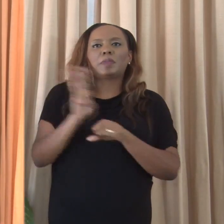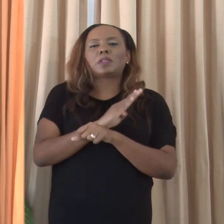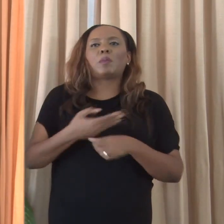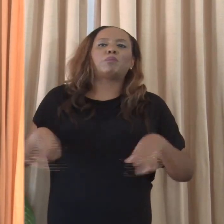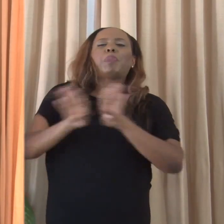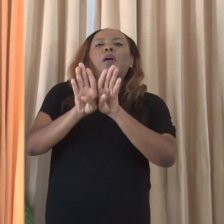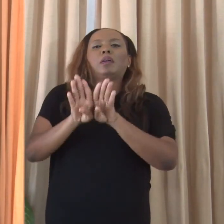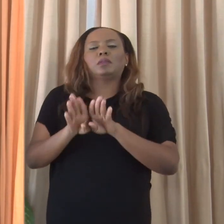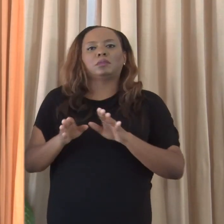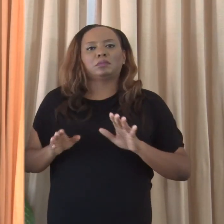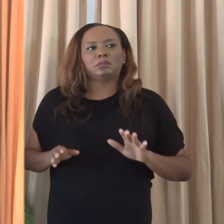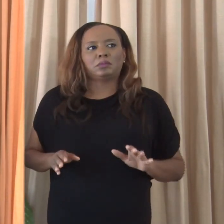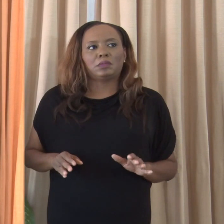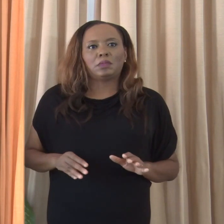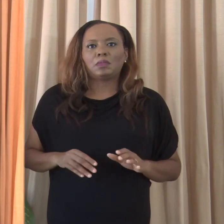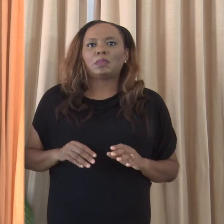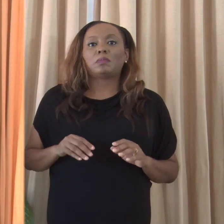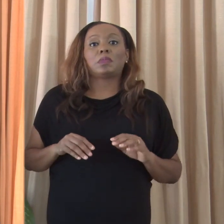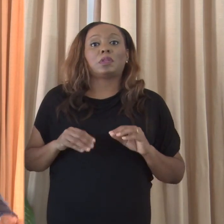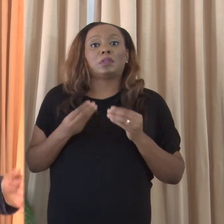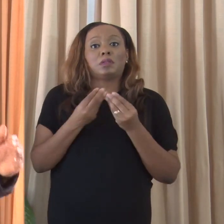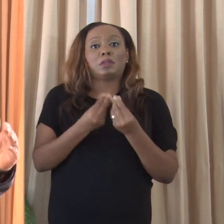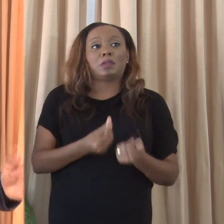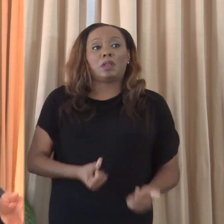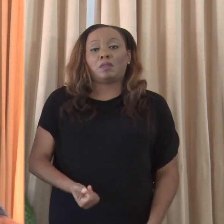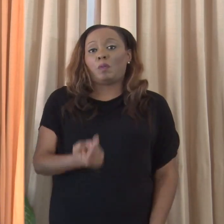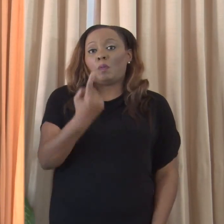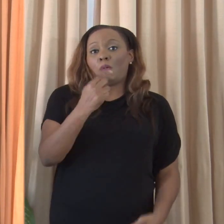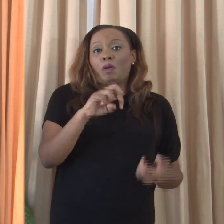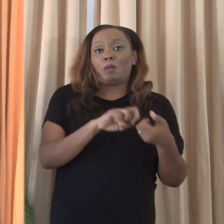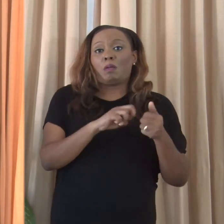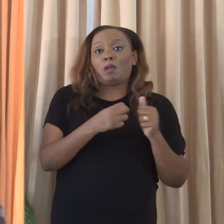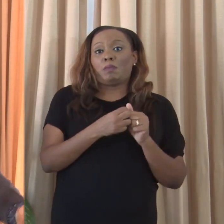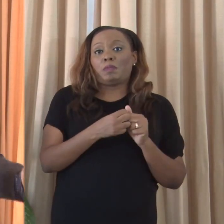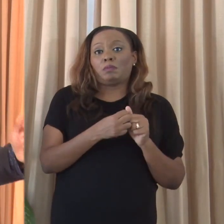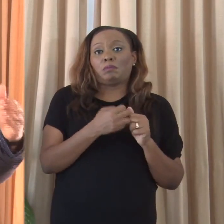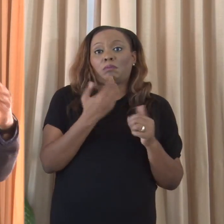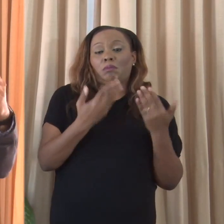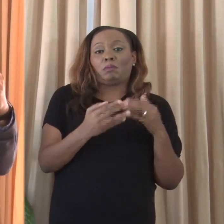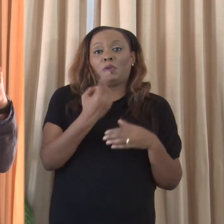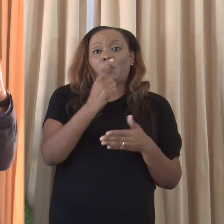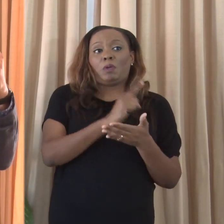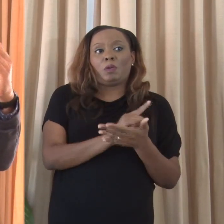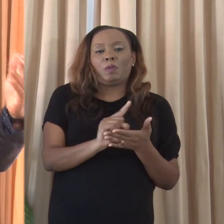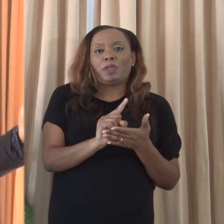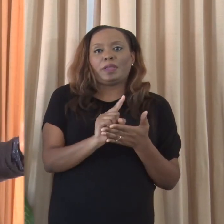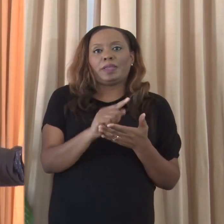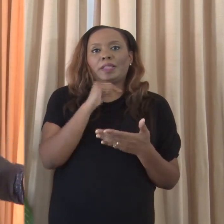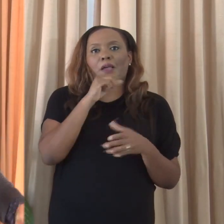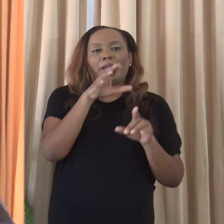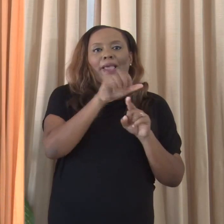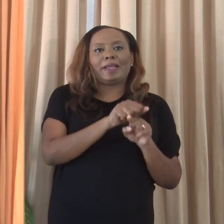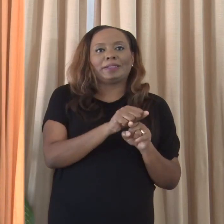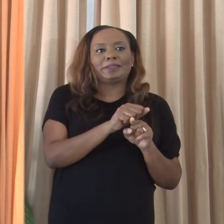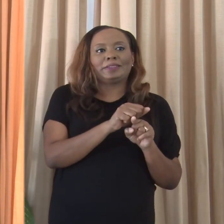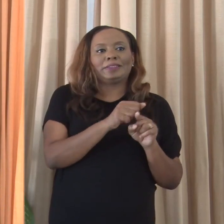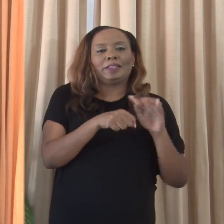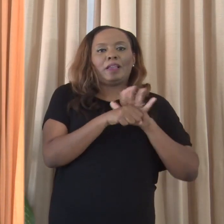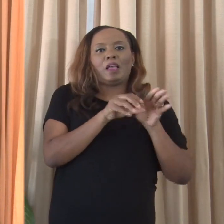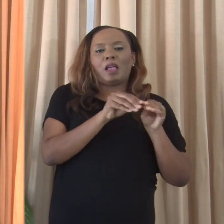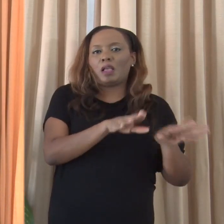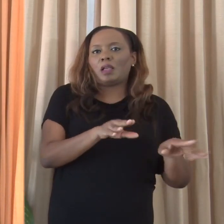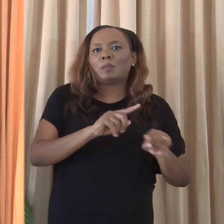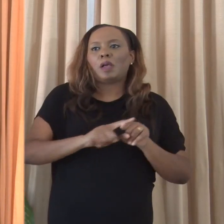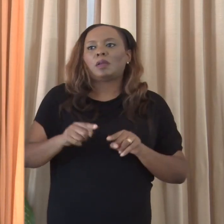may solve the problem or appear to solve a problem for a week, but it does not solve the problem a month from now. In fact, it